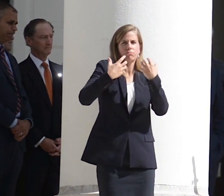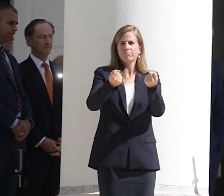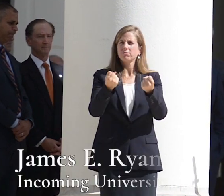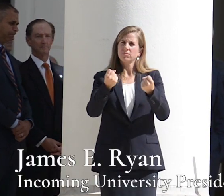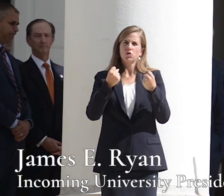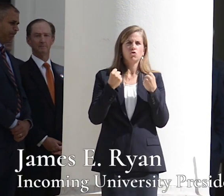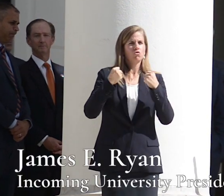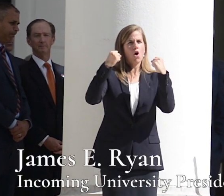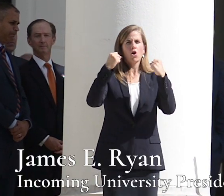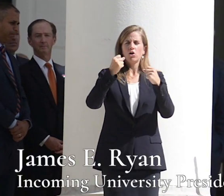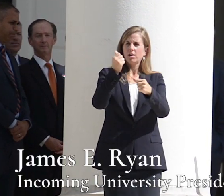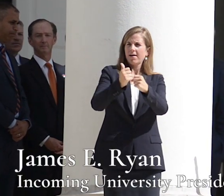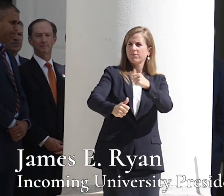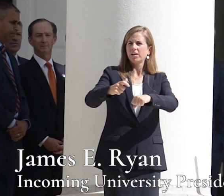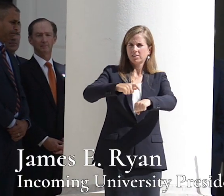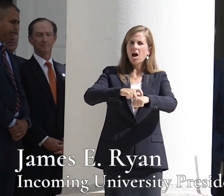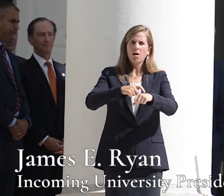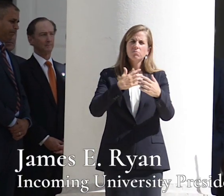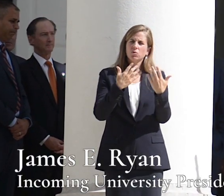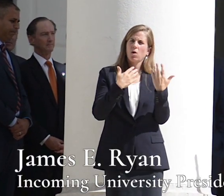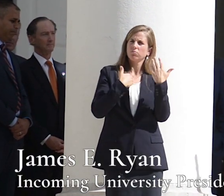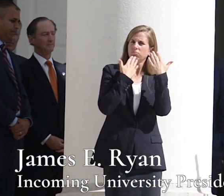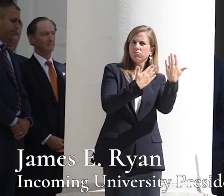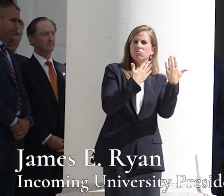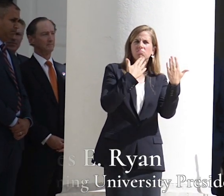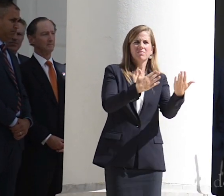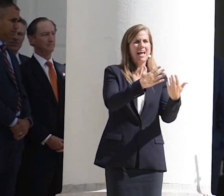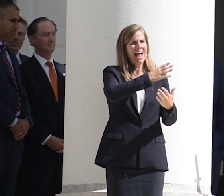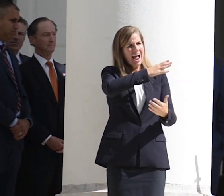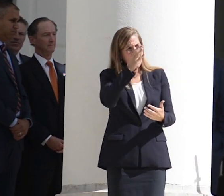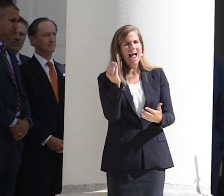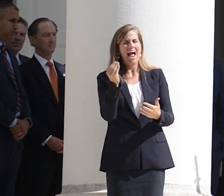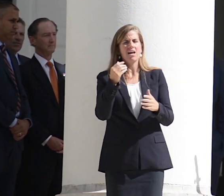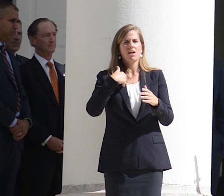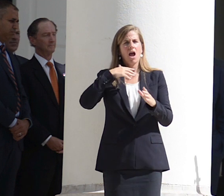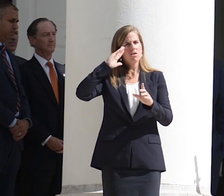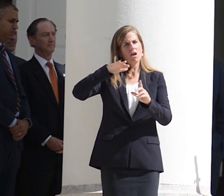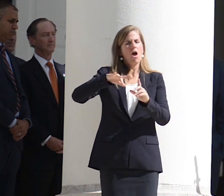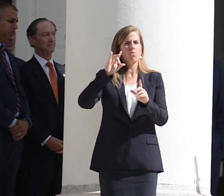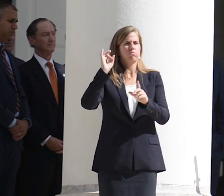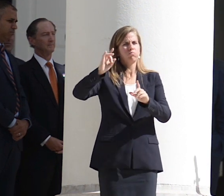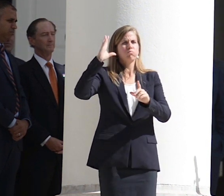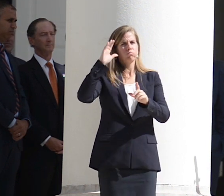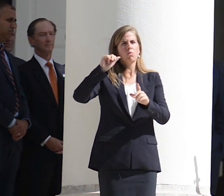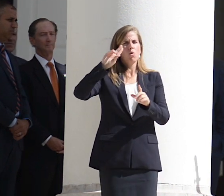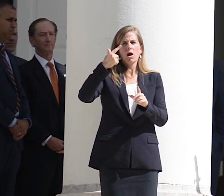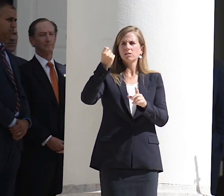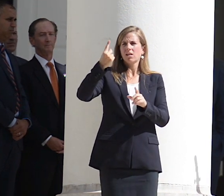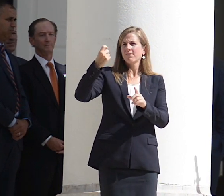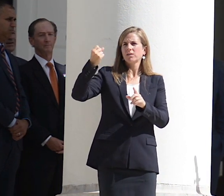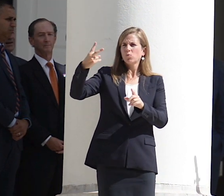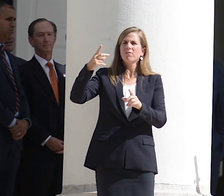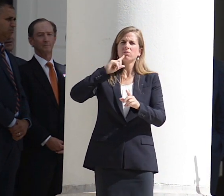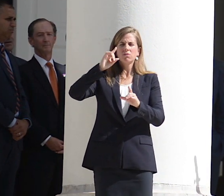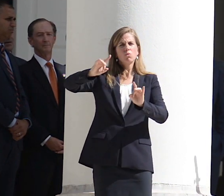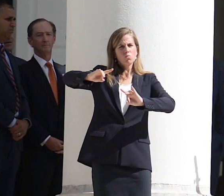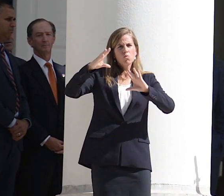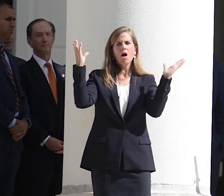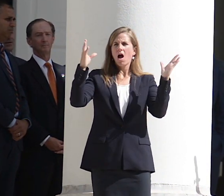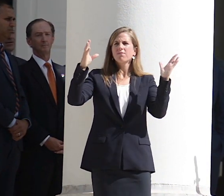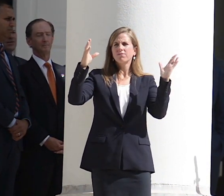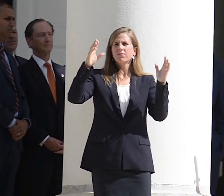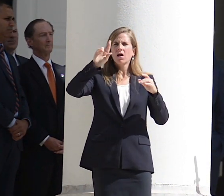I'm confident this will also be the case in the aftermath of the deadly, hateful rally in August. Like all of you,